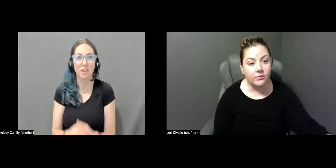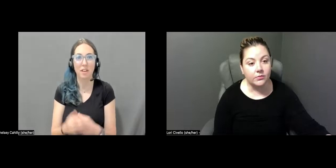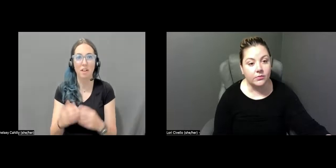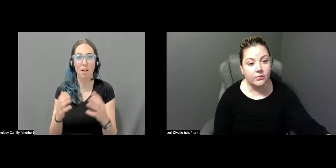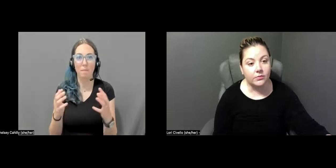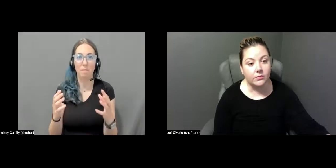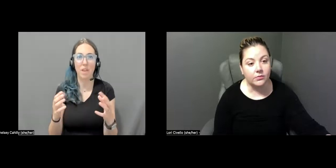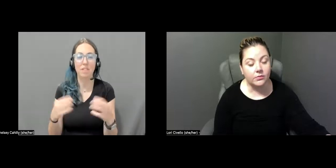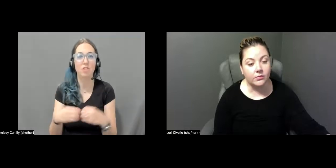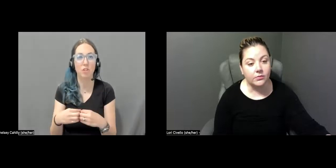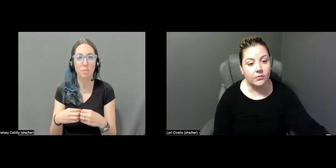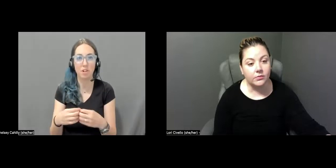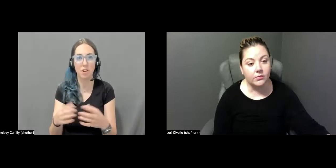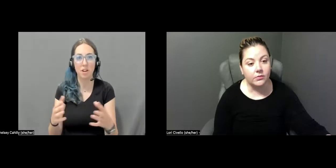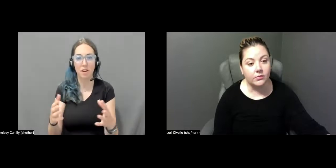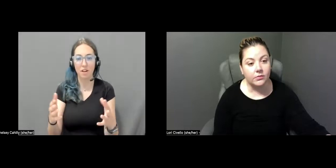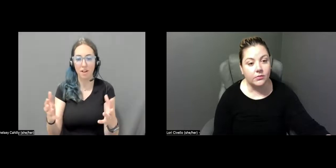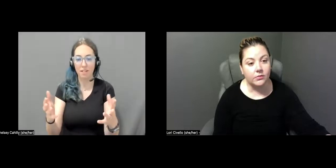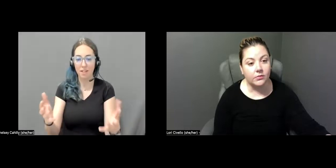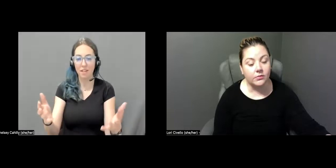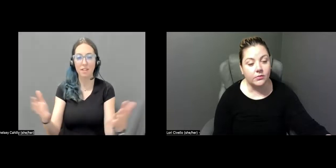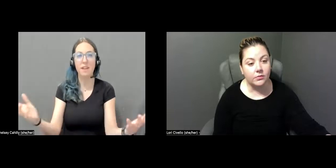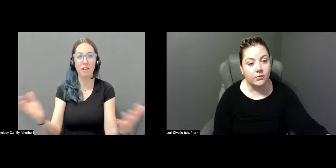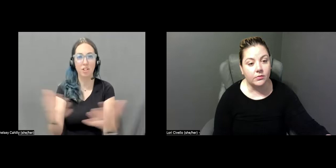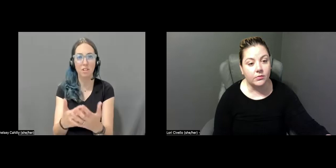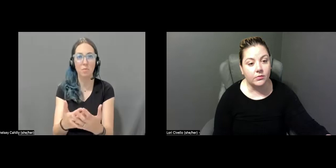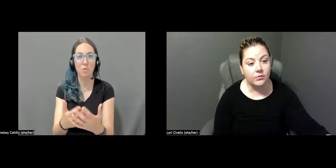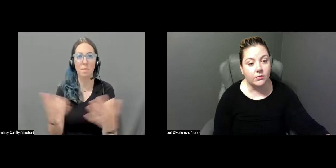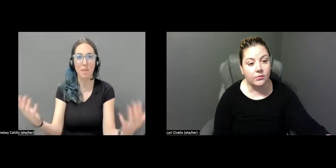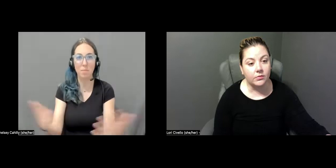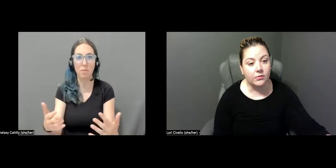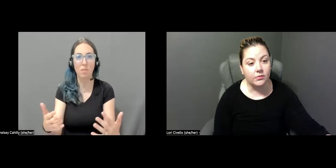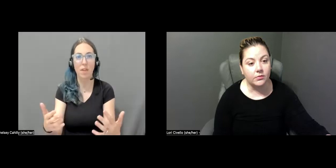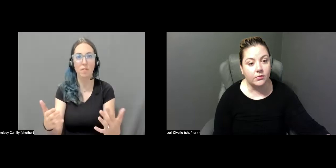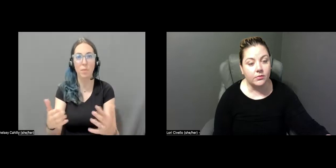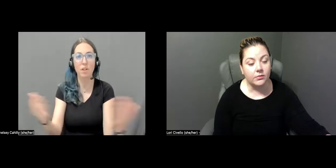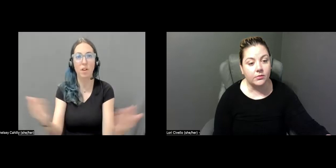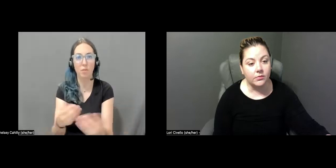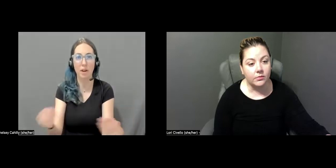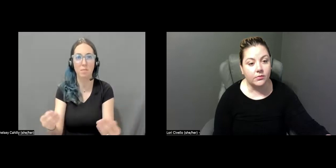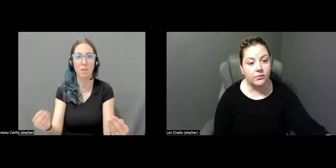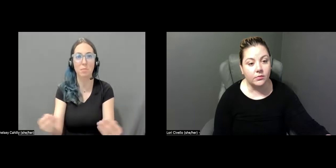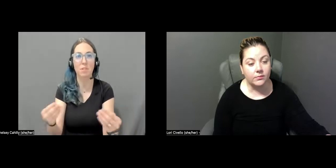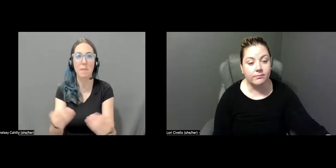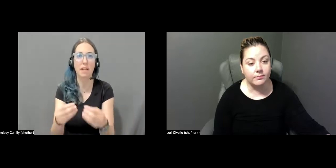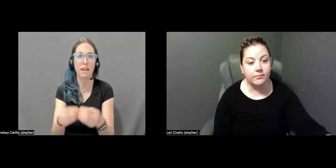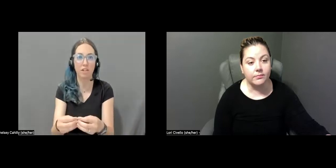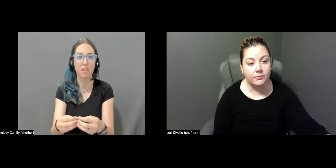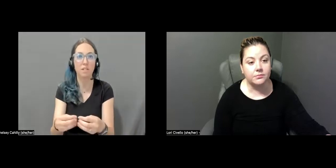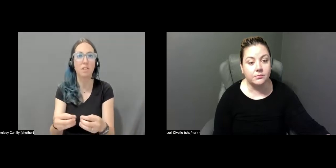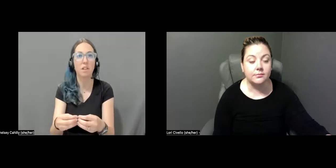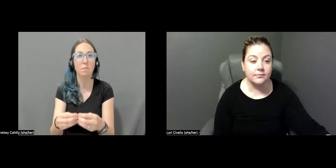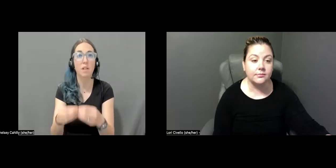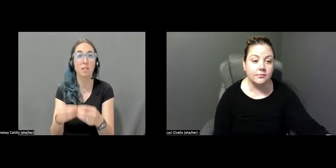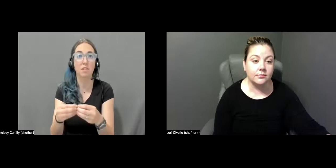just as an interpreter, seeing connections between people that they wouldn't otherwise be able to make